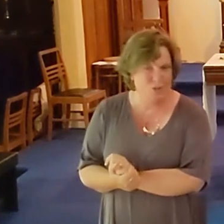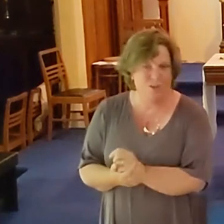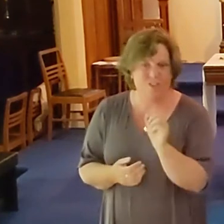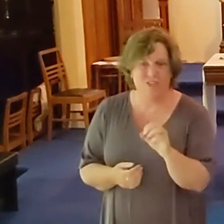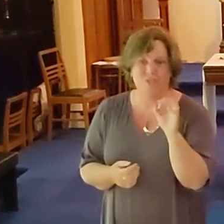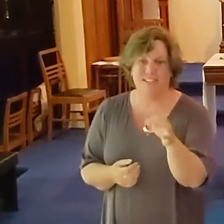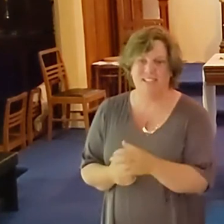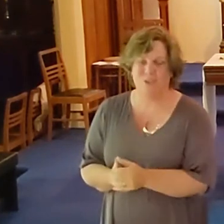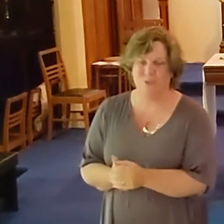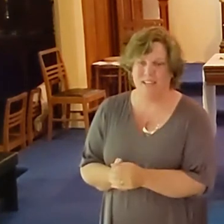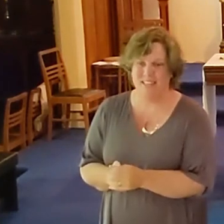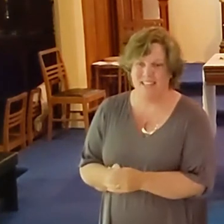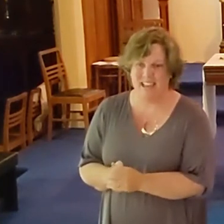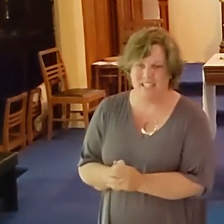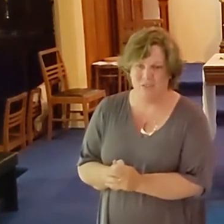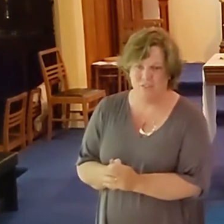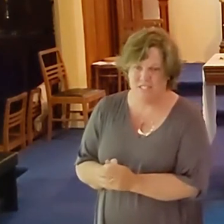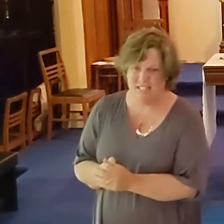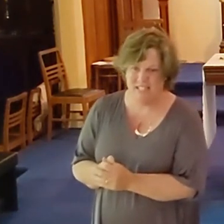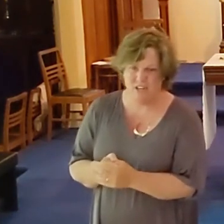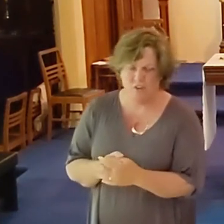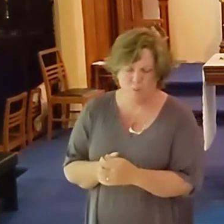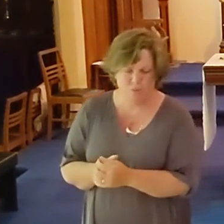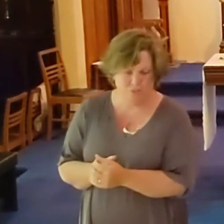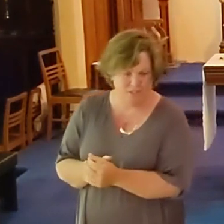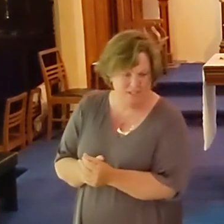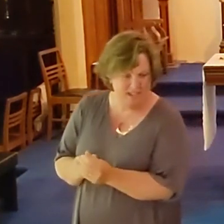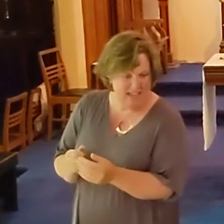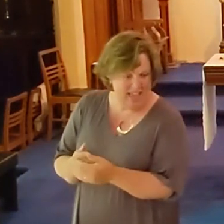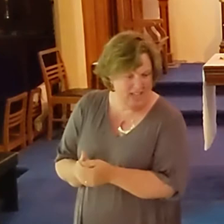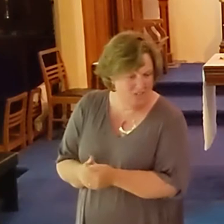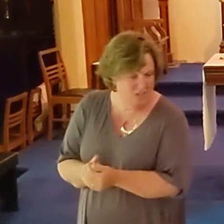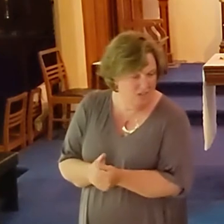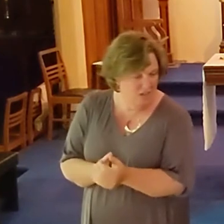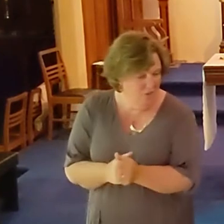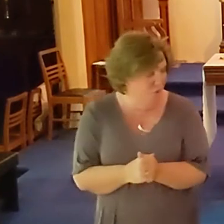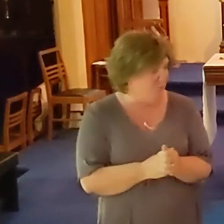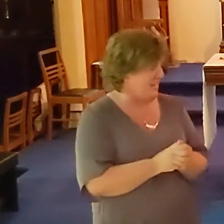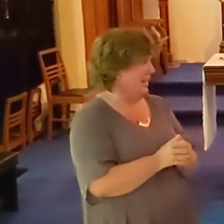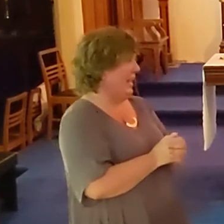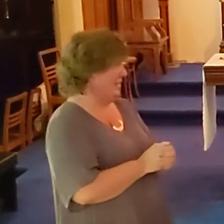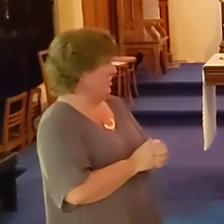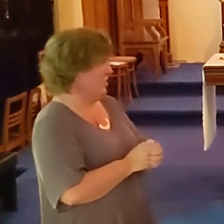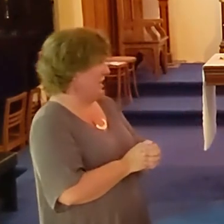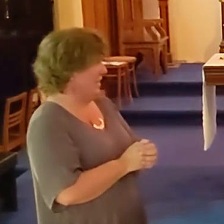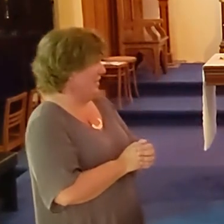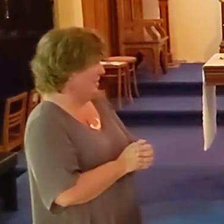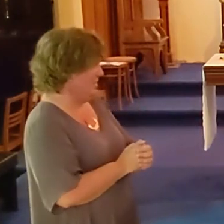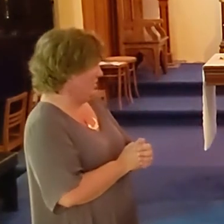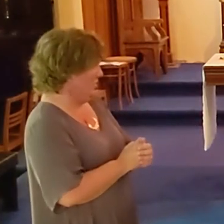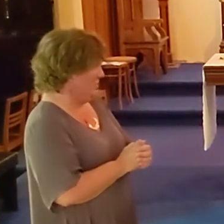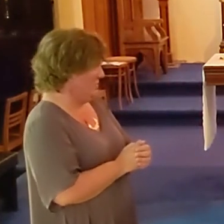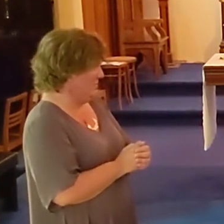Jackling, who settled in Goolwa in the 1850s, and he's from Scotland. And I don't know if we dedicate this to